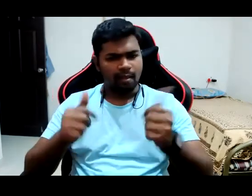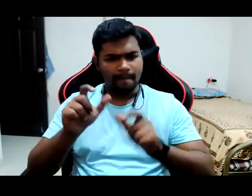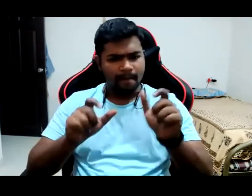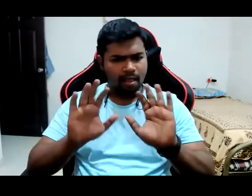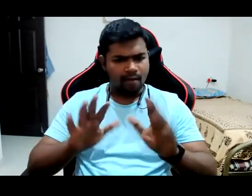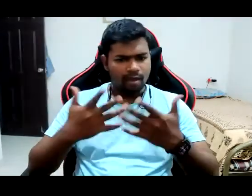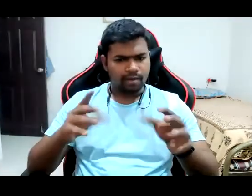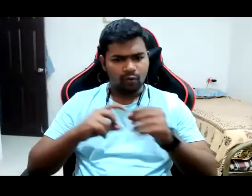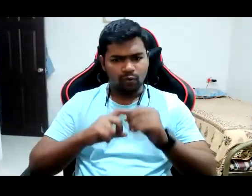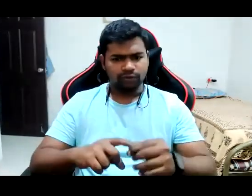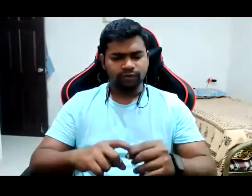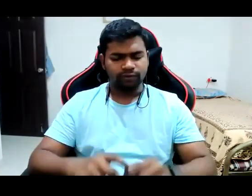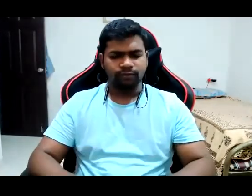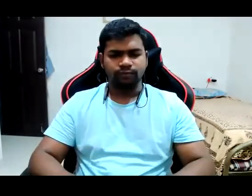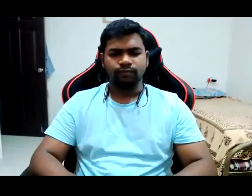time?